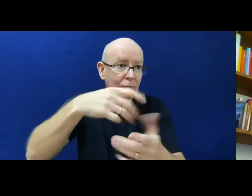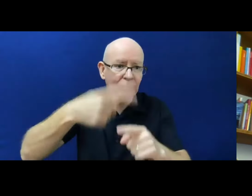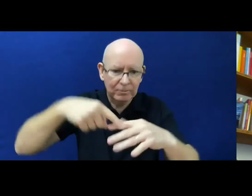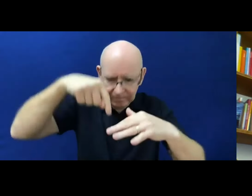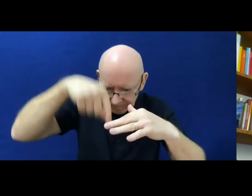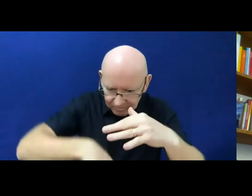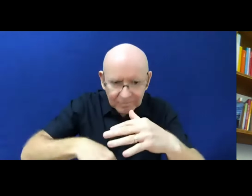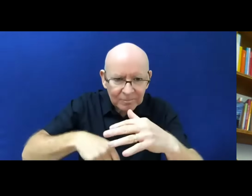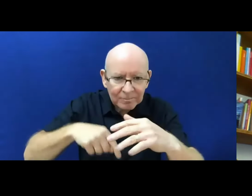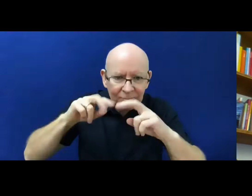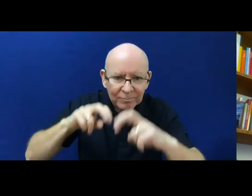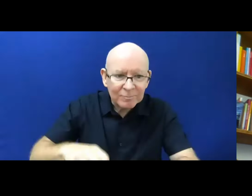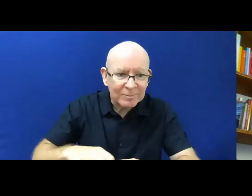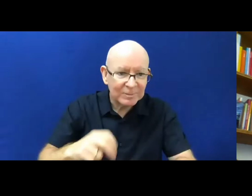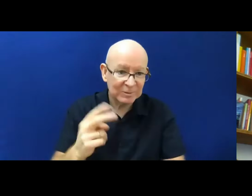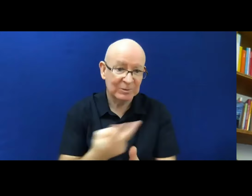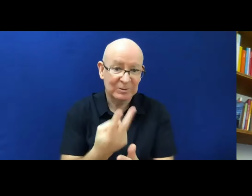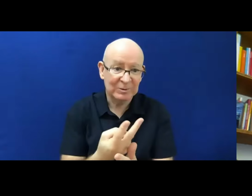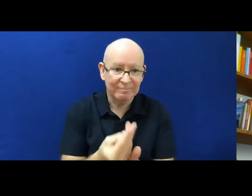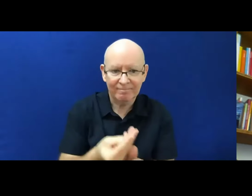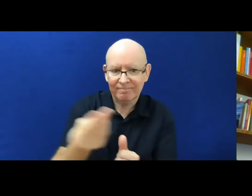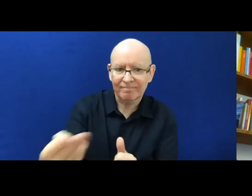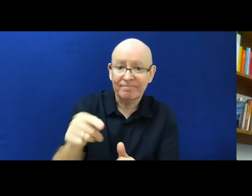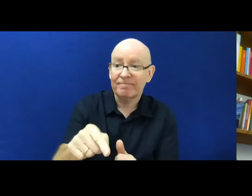way and based on disability studies